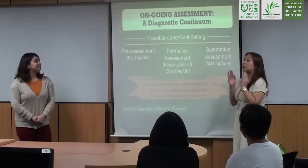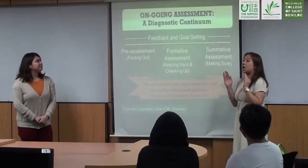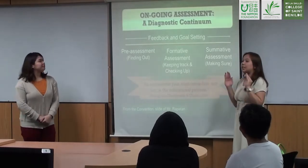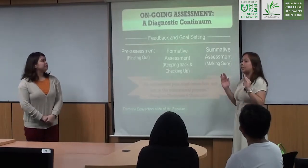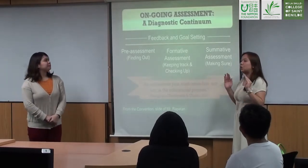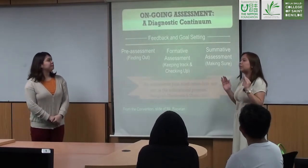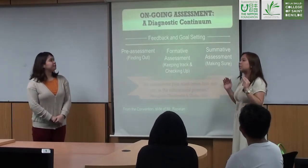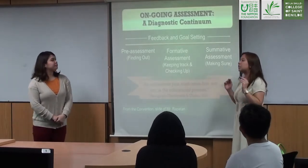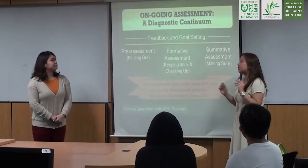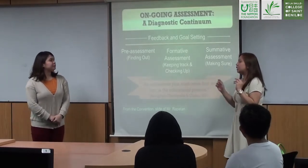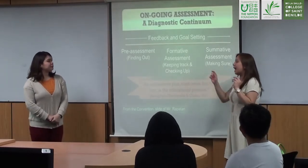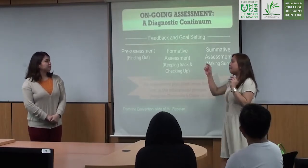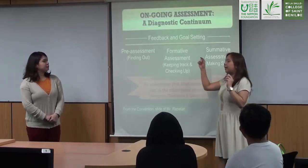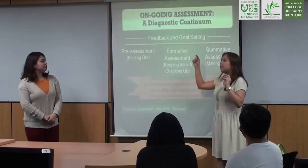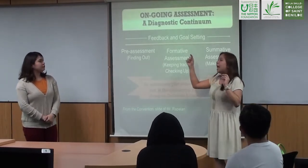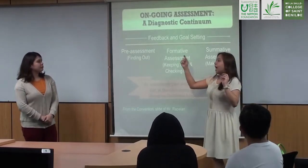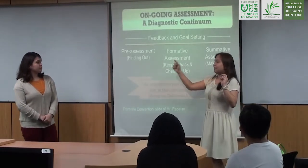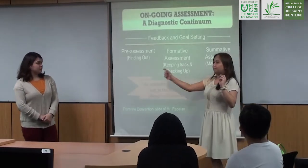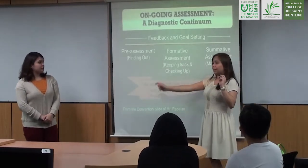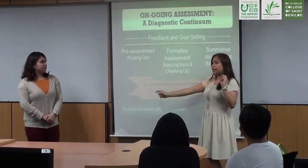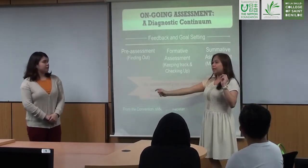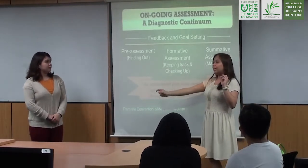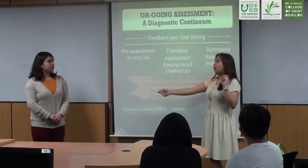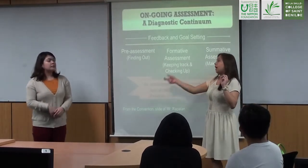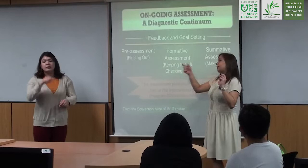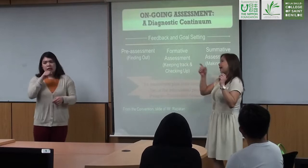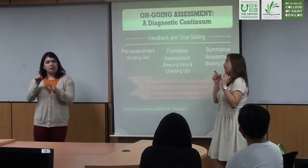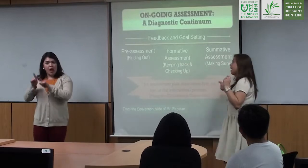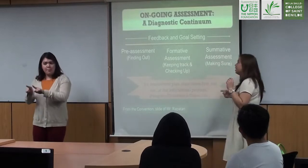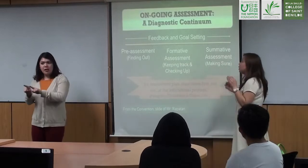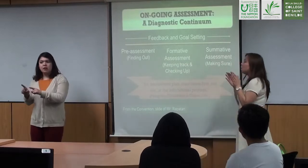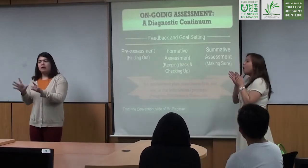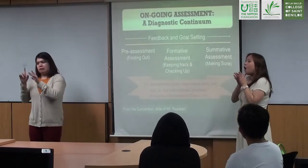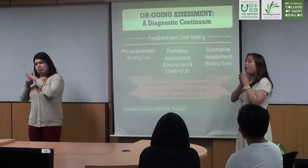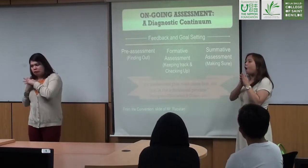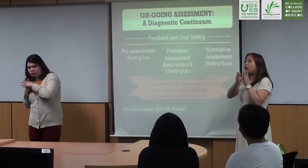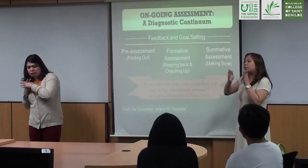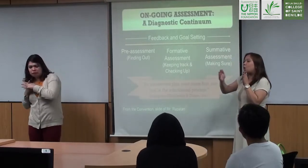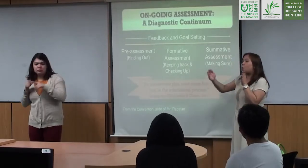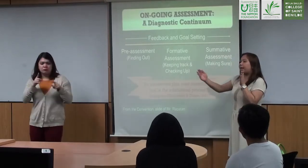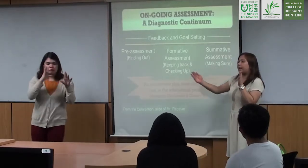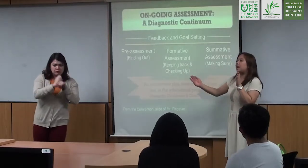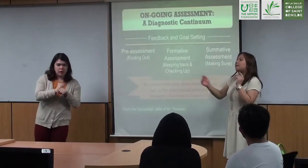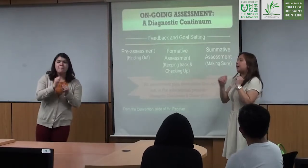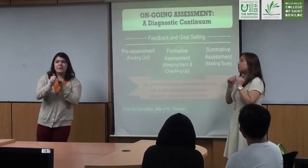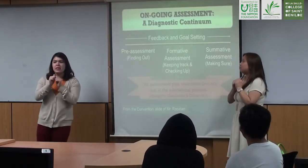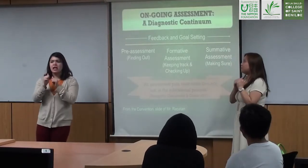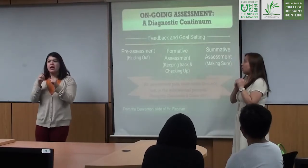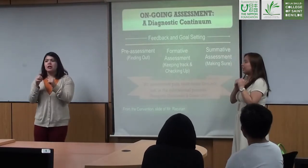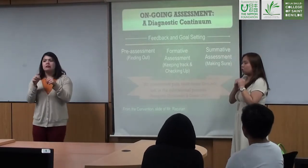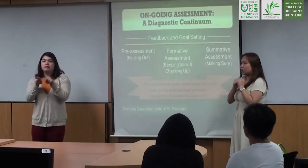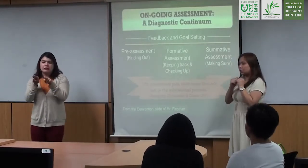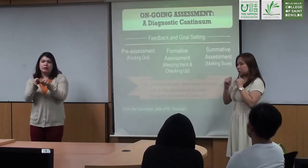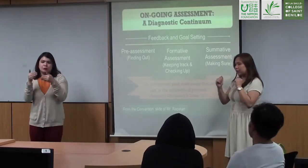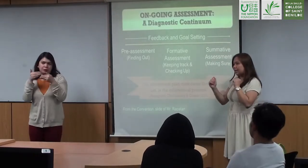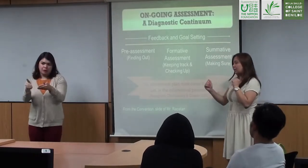the learning process. So it does not just happen at the beginning or at the end. So ongoing, because